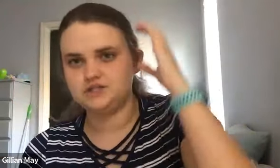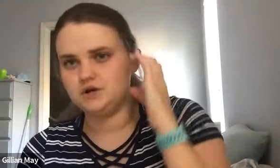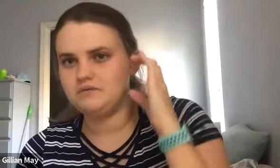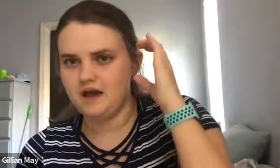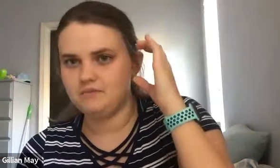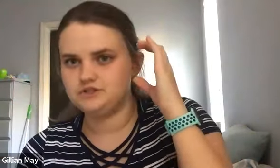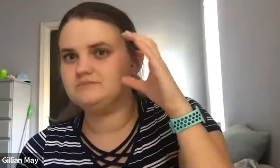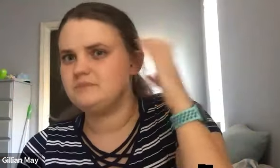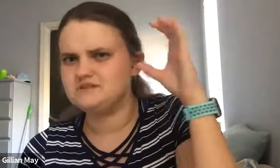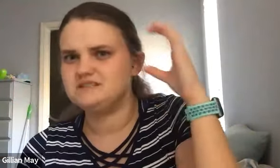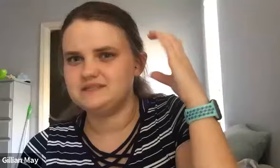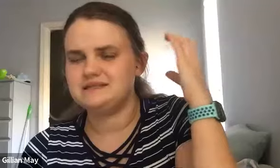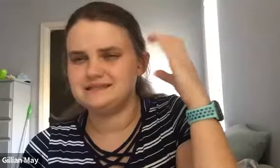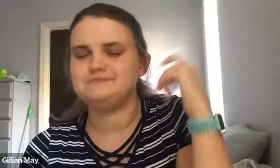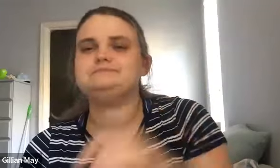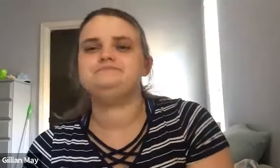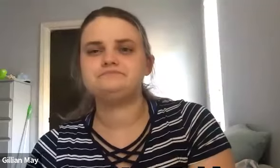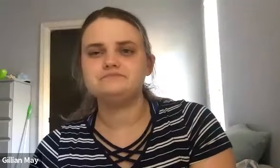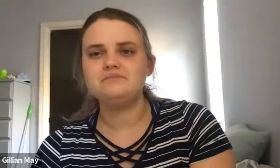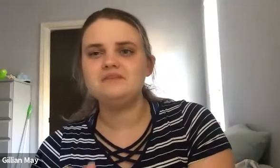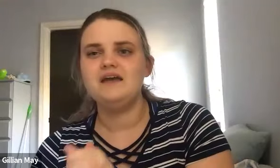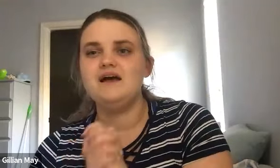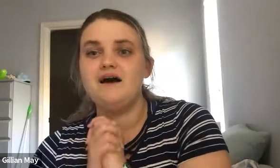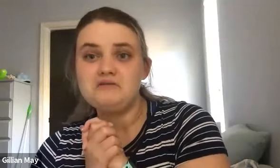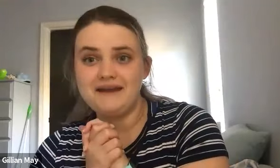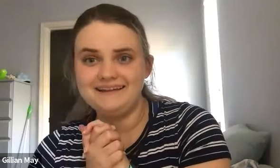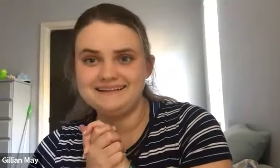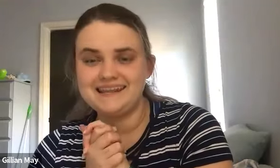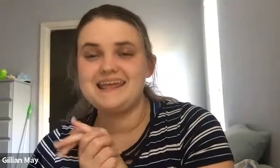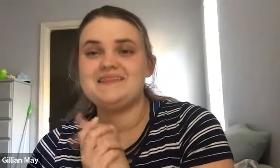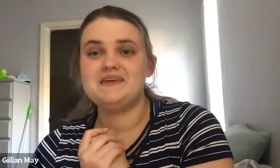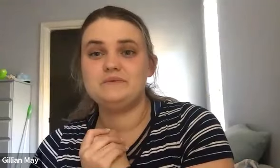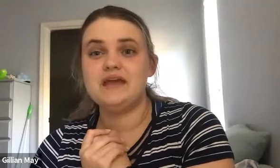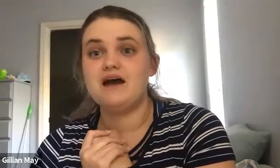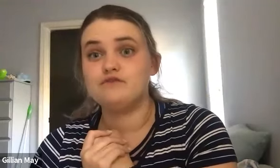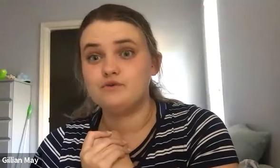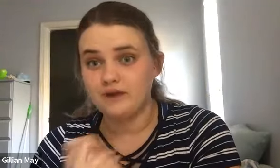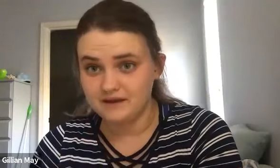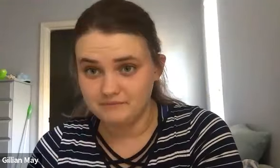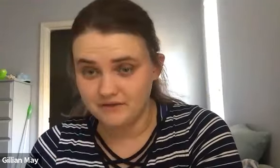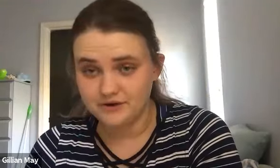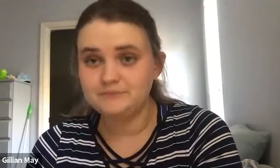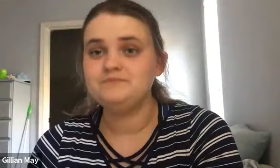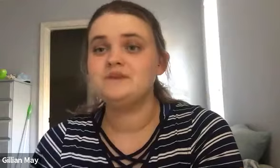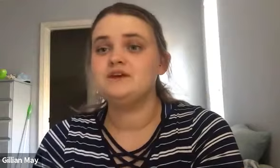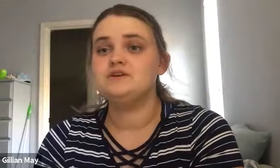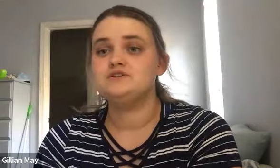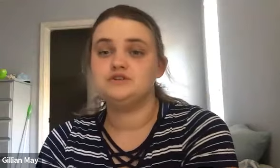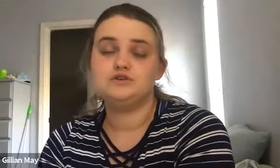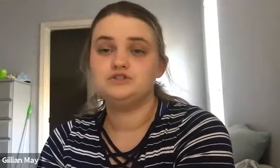show that motion, but most of the time it's this. All right, then we have grandmother. So you'll